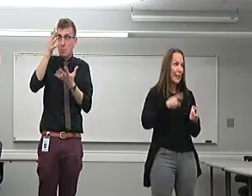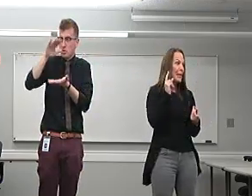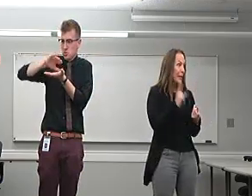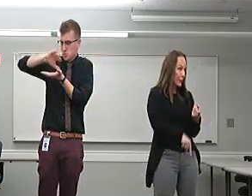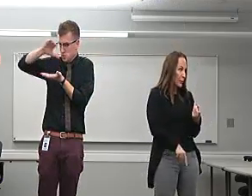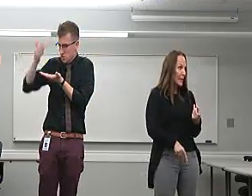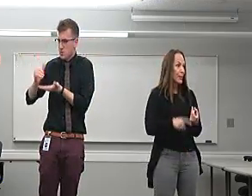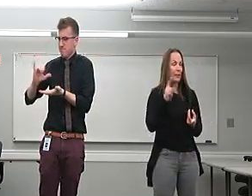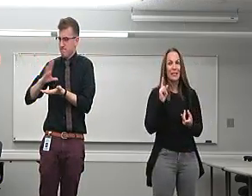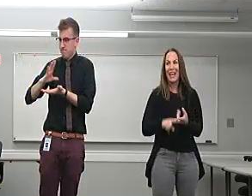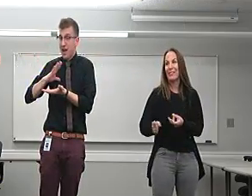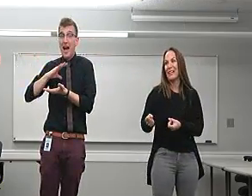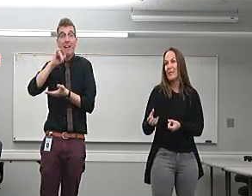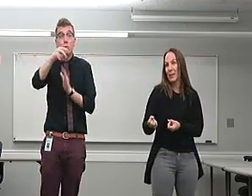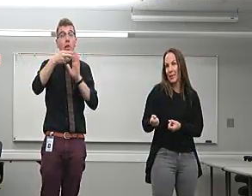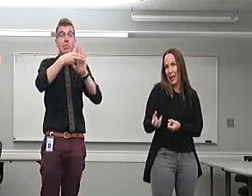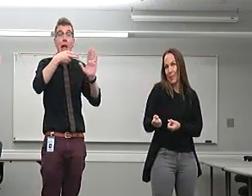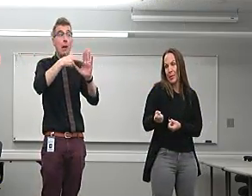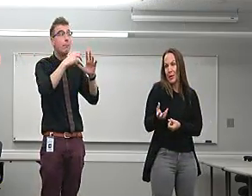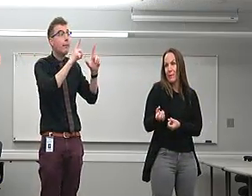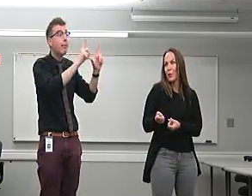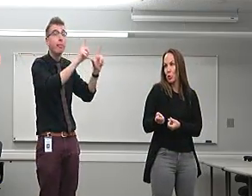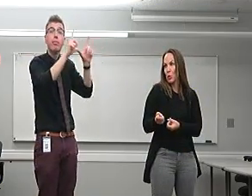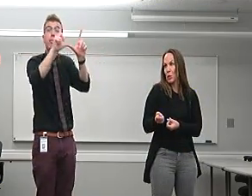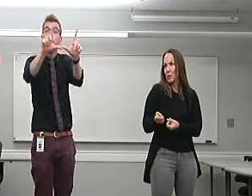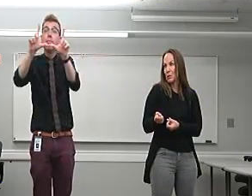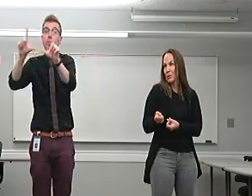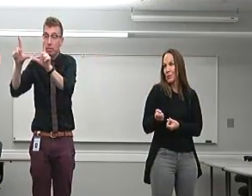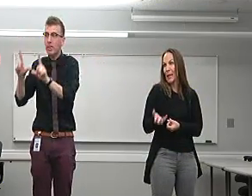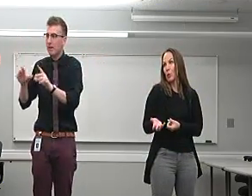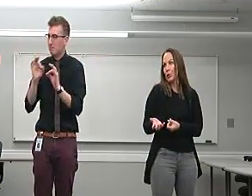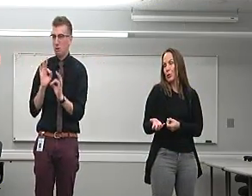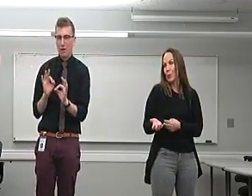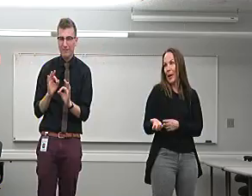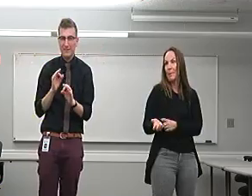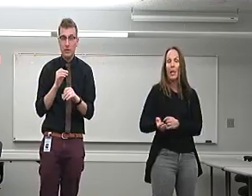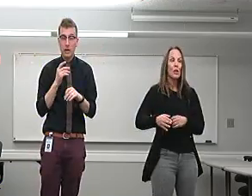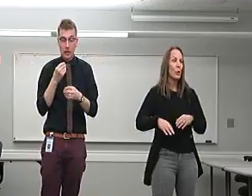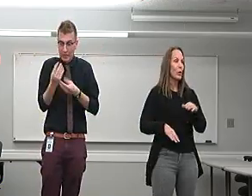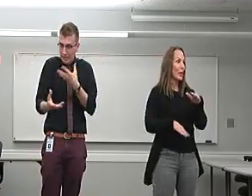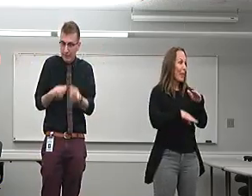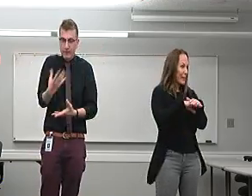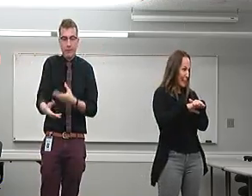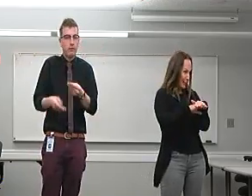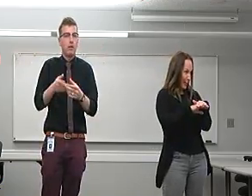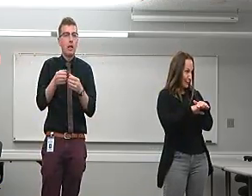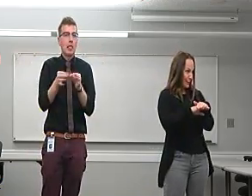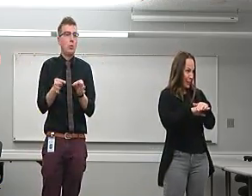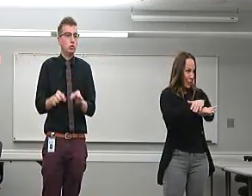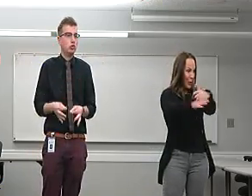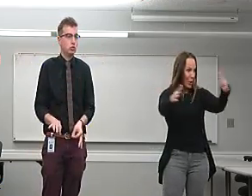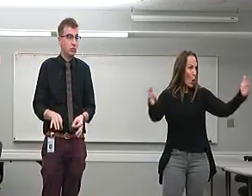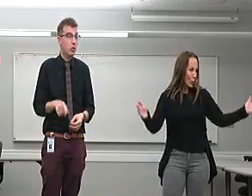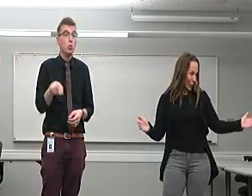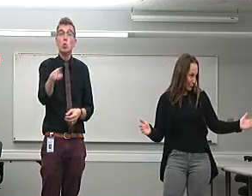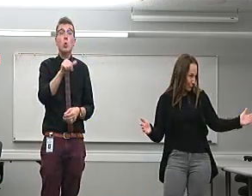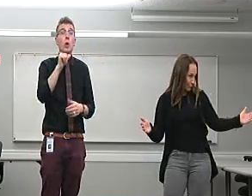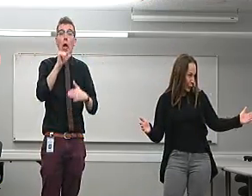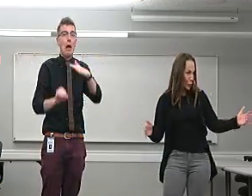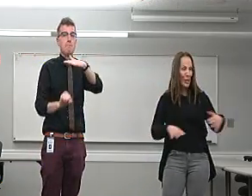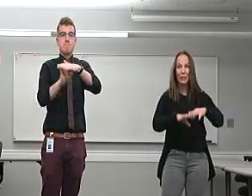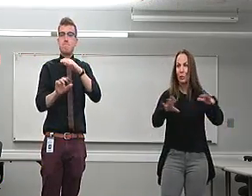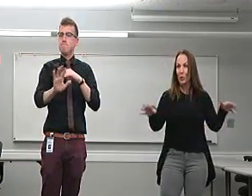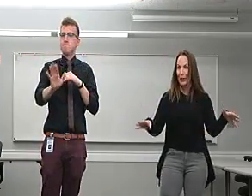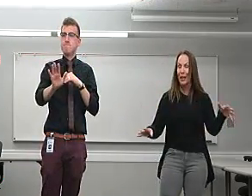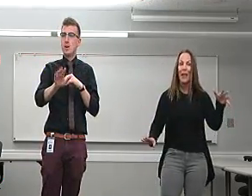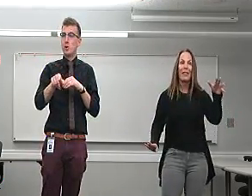things and giving them visual language, okay? So you're not the ceiling, you are the ocean for your child to swim in.